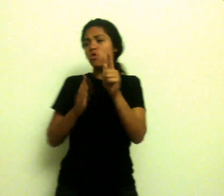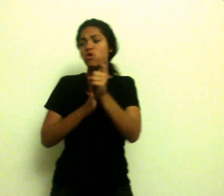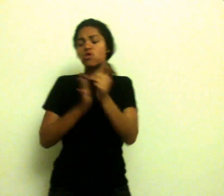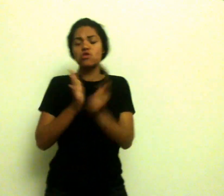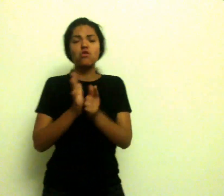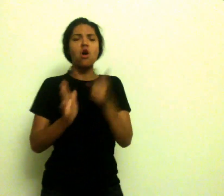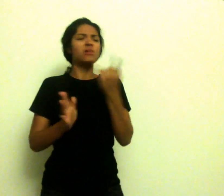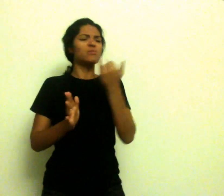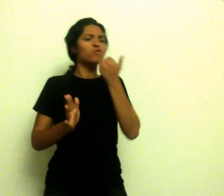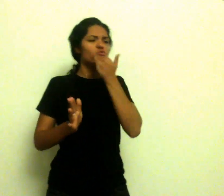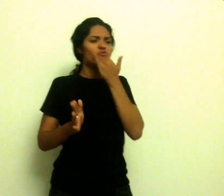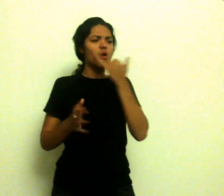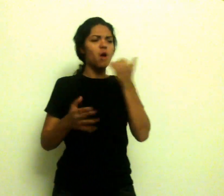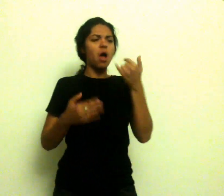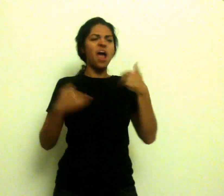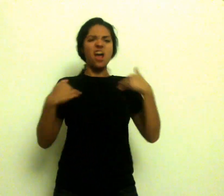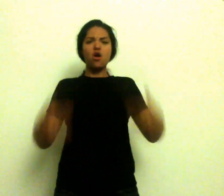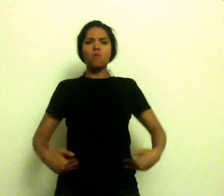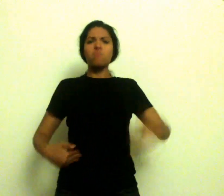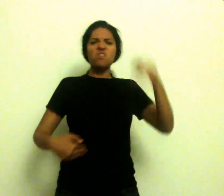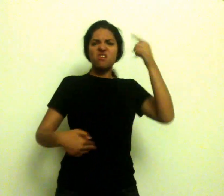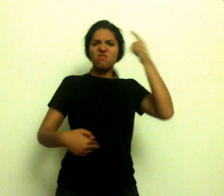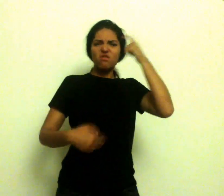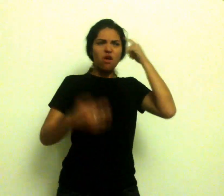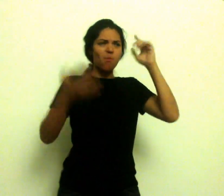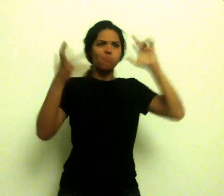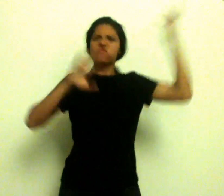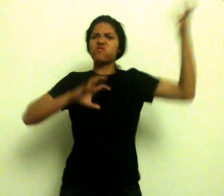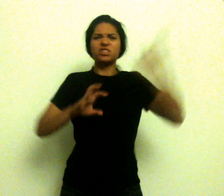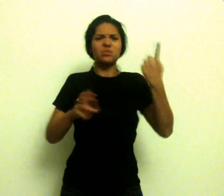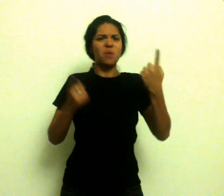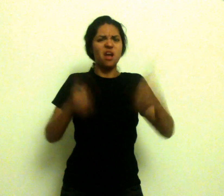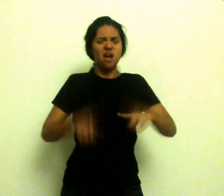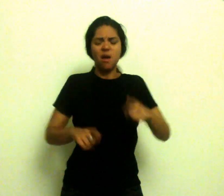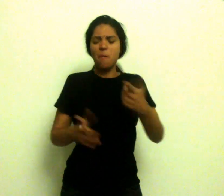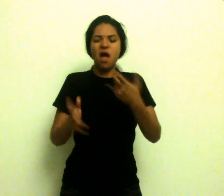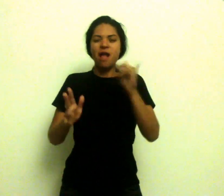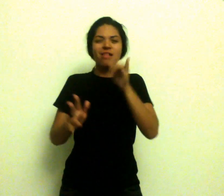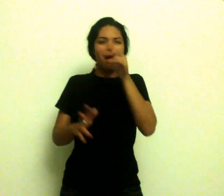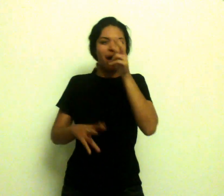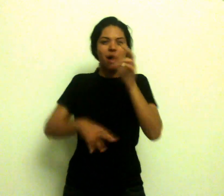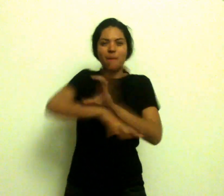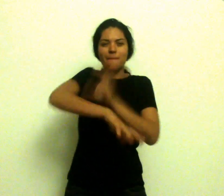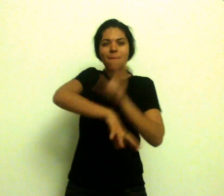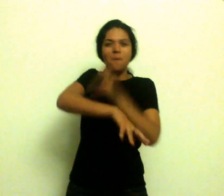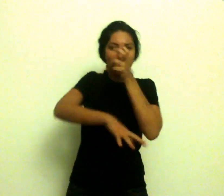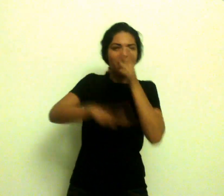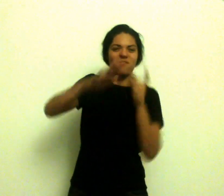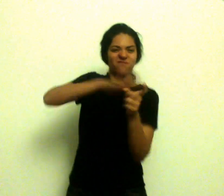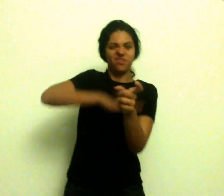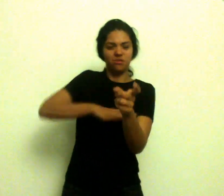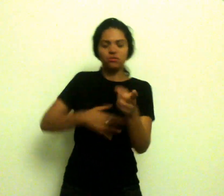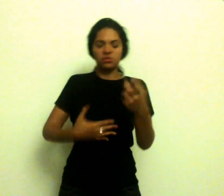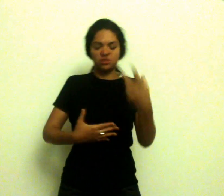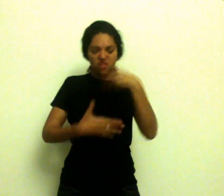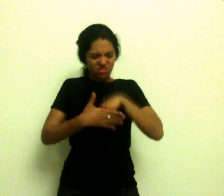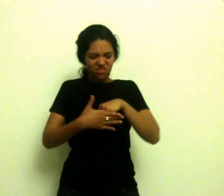We need to somehow expunge this virus. And he even dismisses a category called evil. Clearly, he says